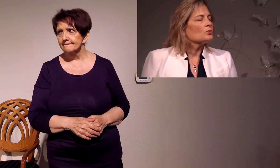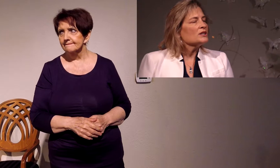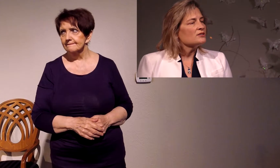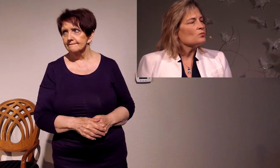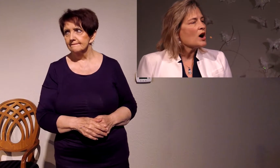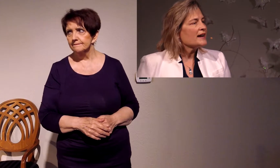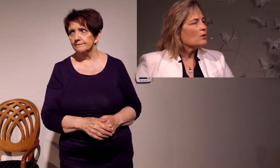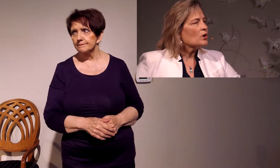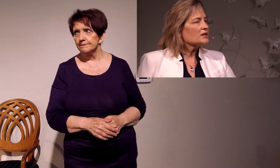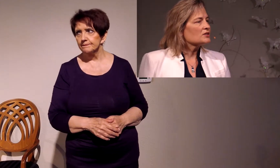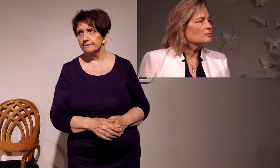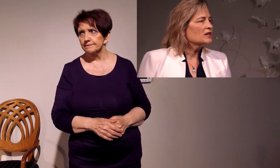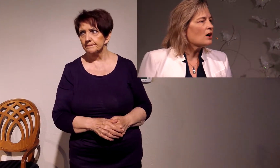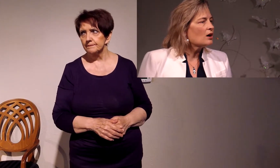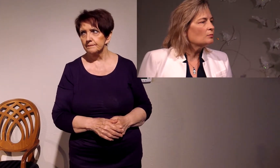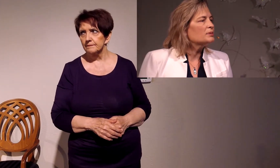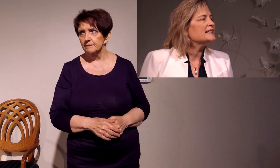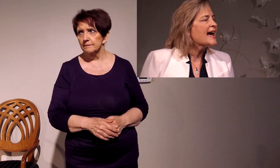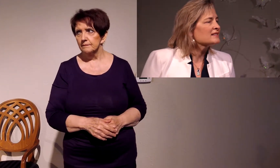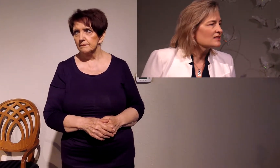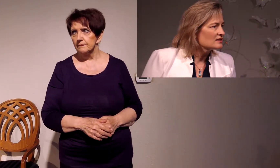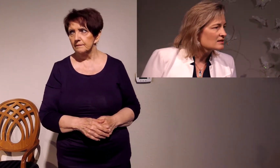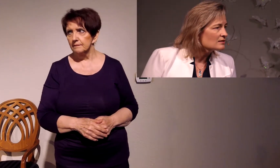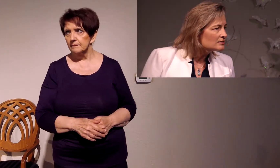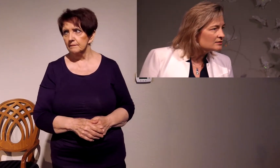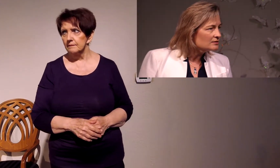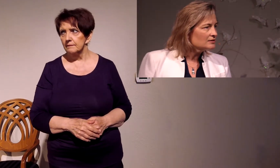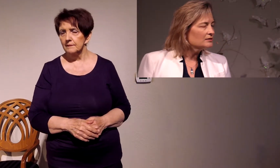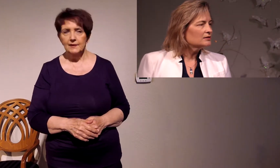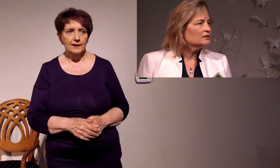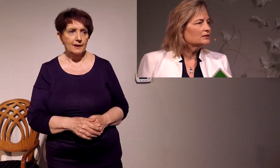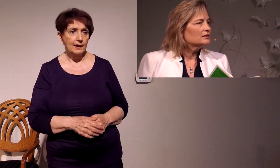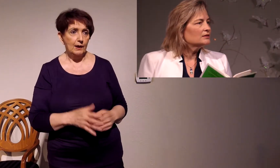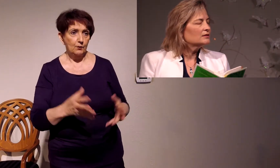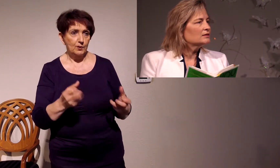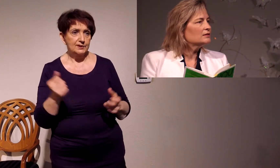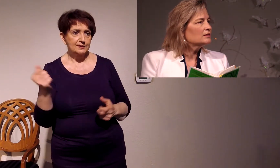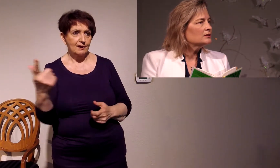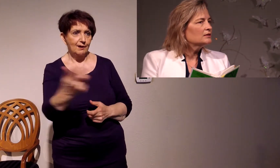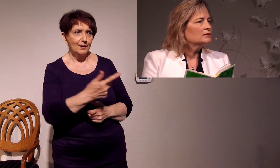And the reason why I want us to be all badasses